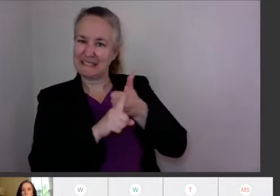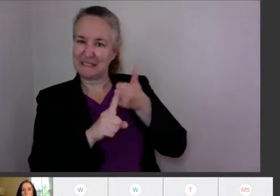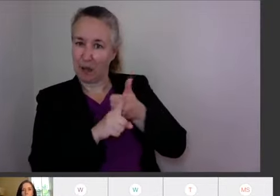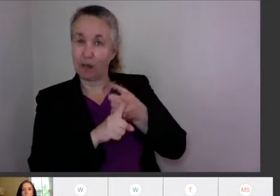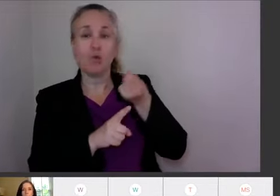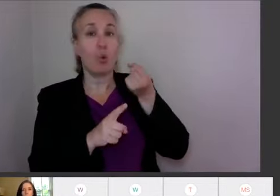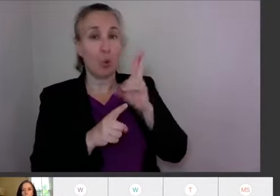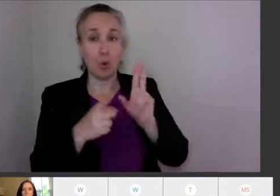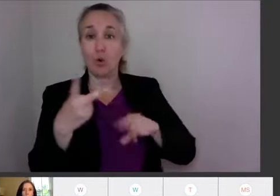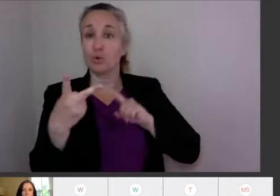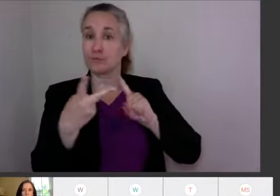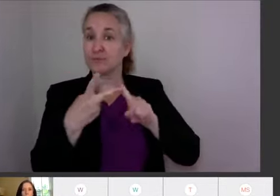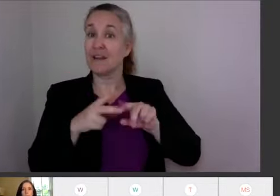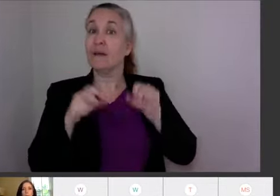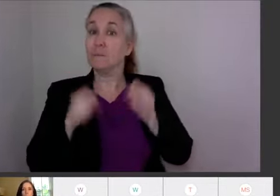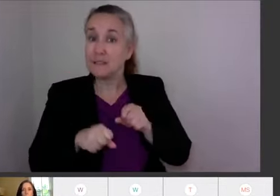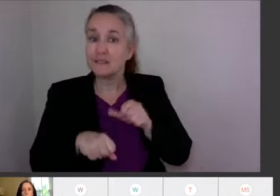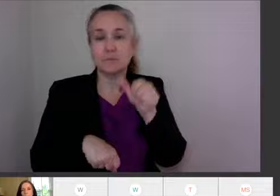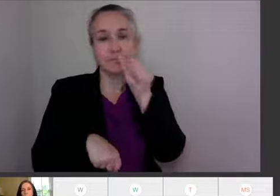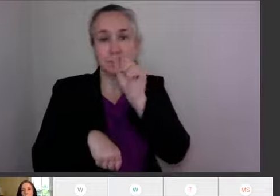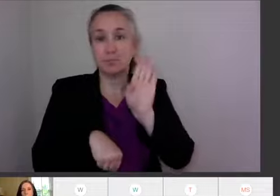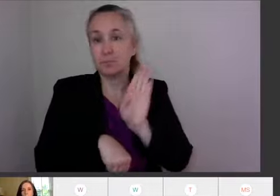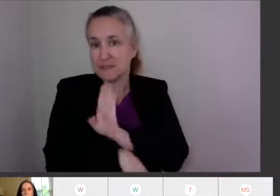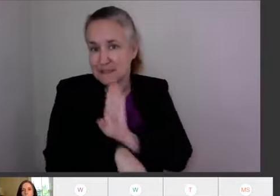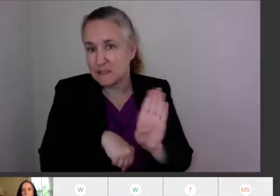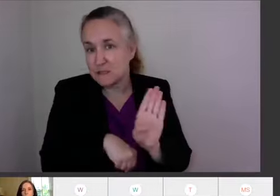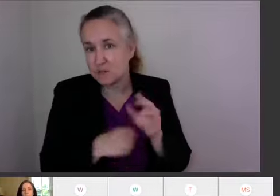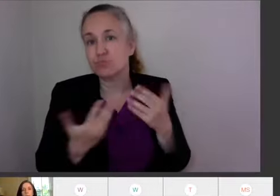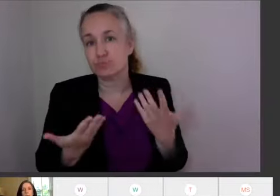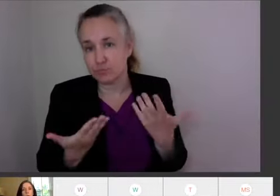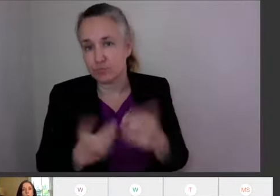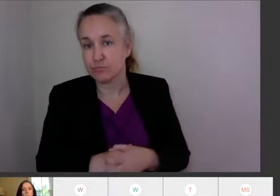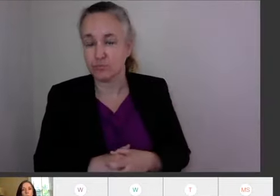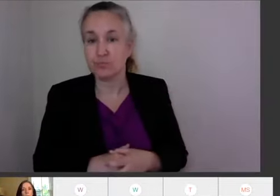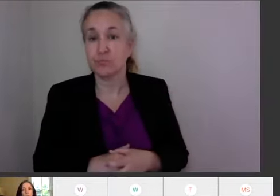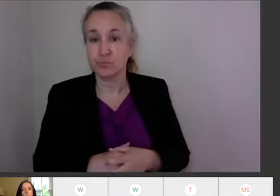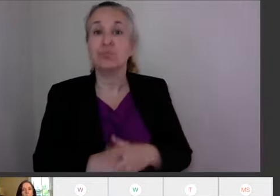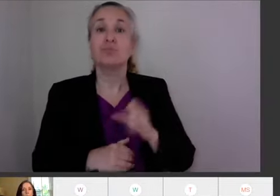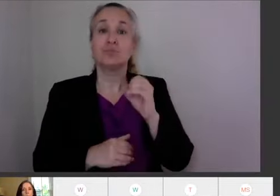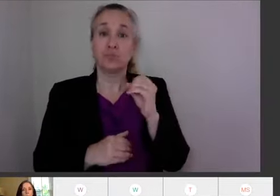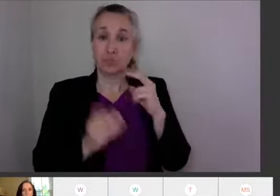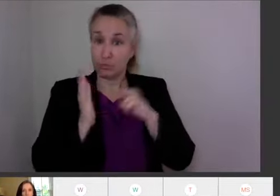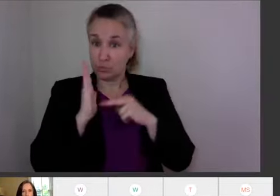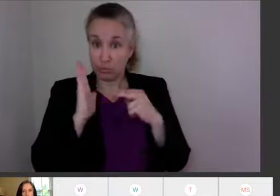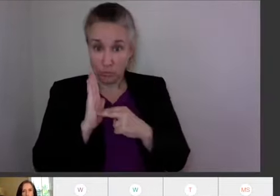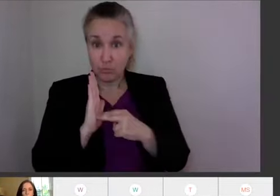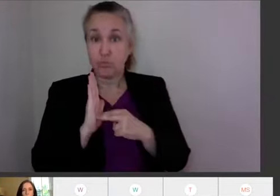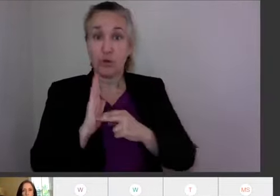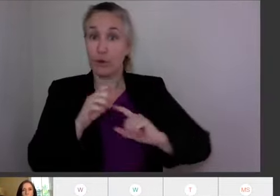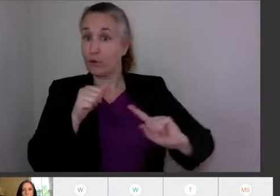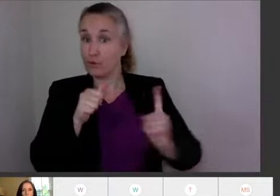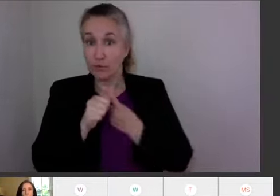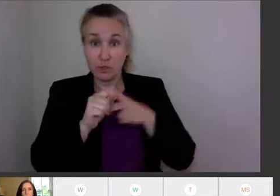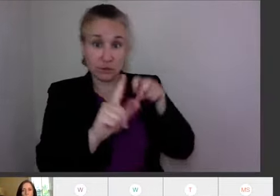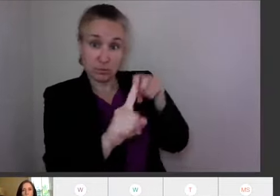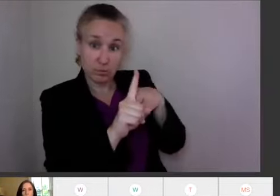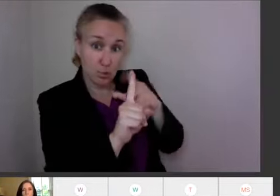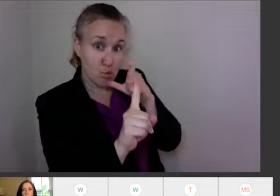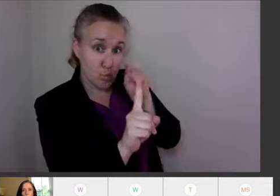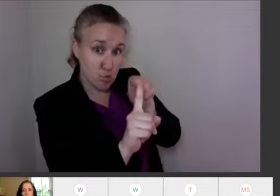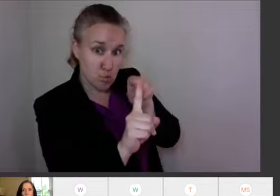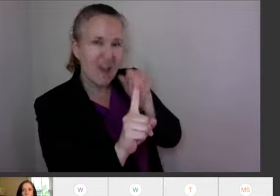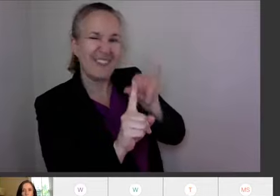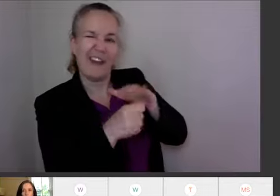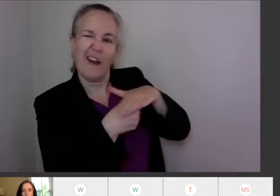potentially a private business within that municipality. And so where I would take that first would be to that